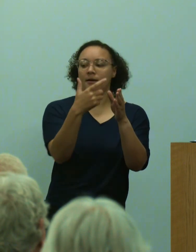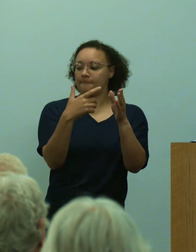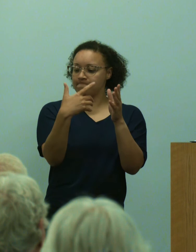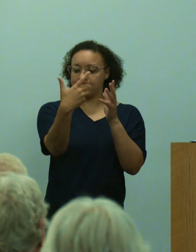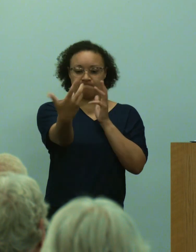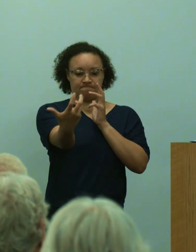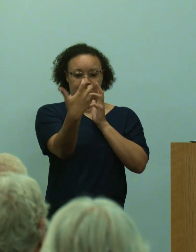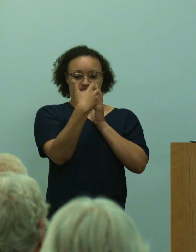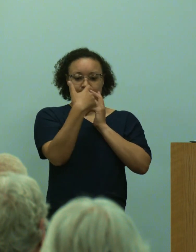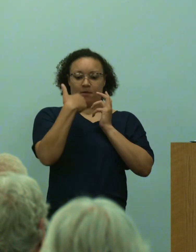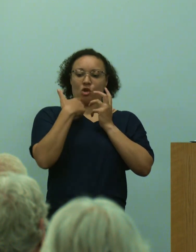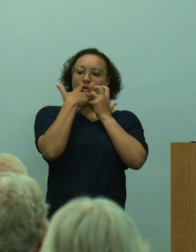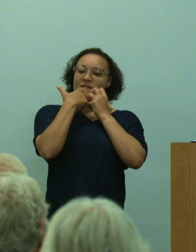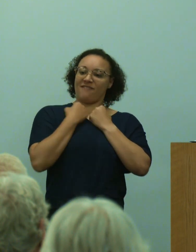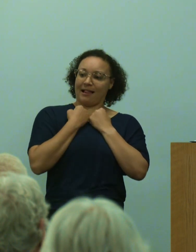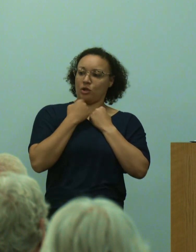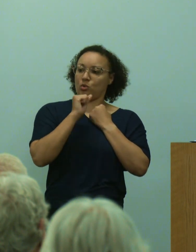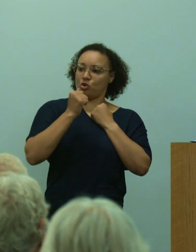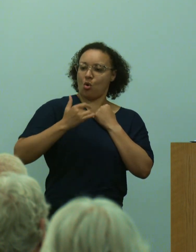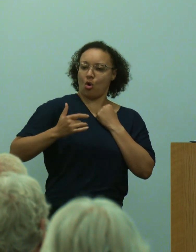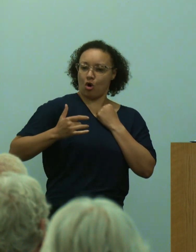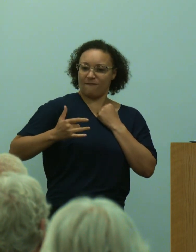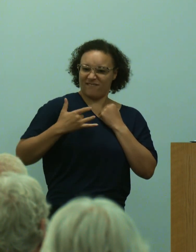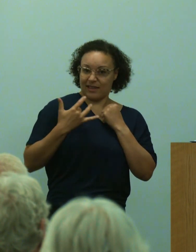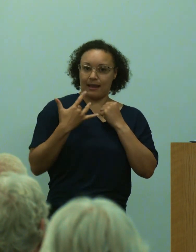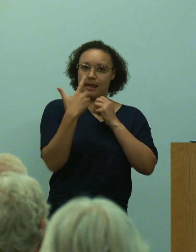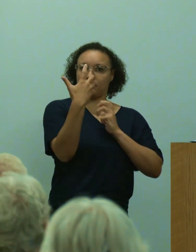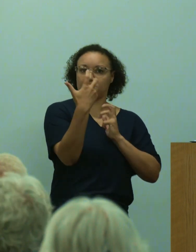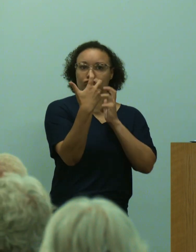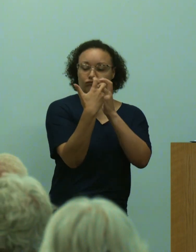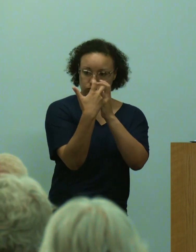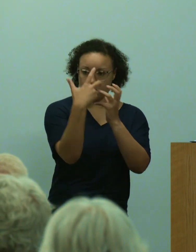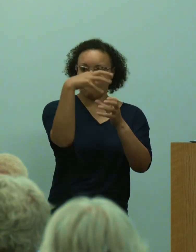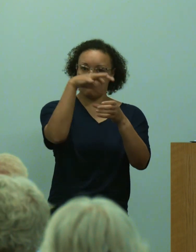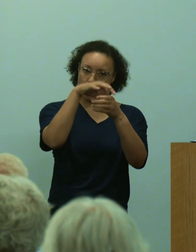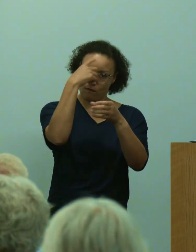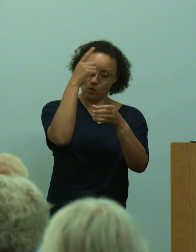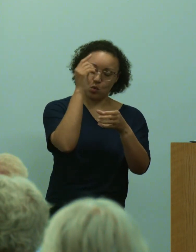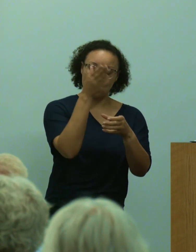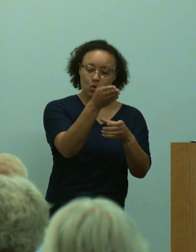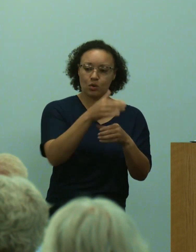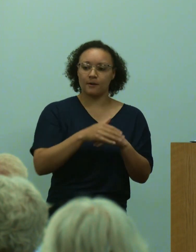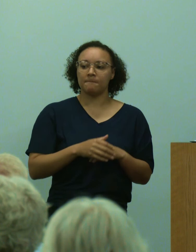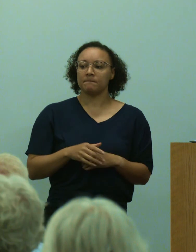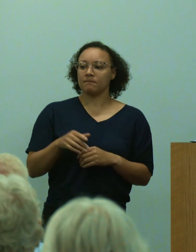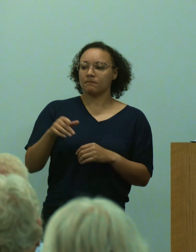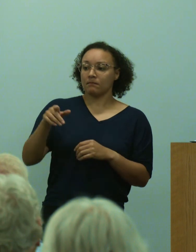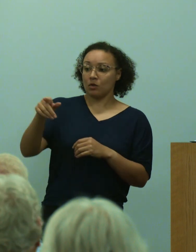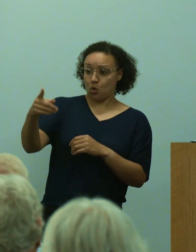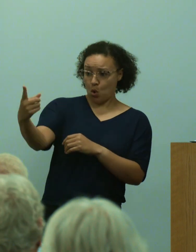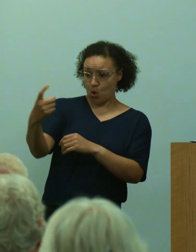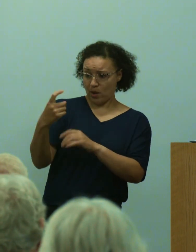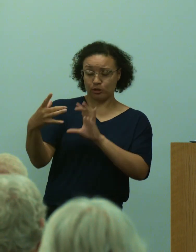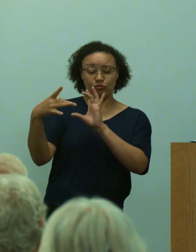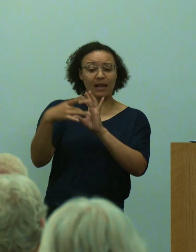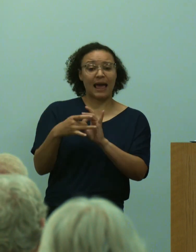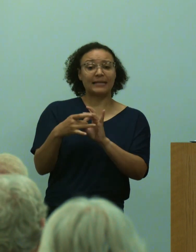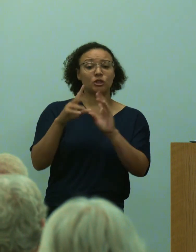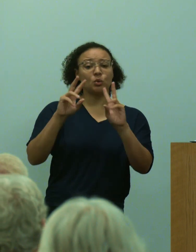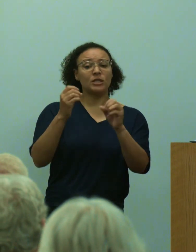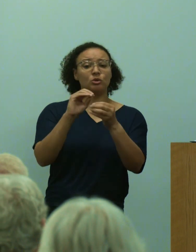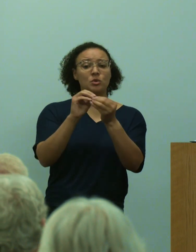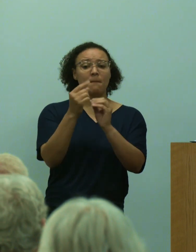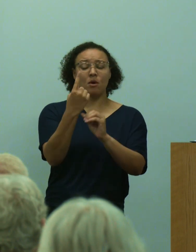your values. I did want to mention, as far as your question about issue 1, during